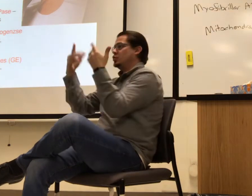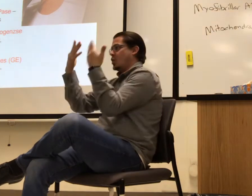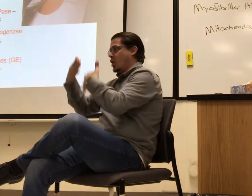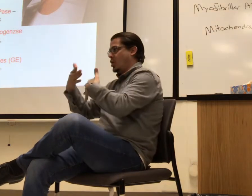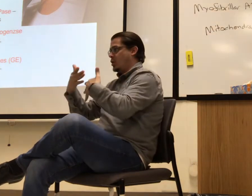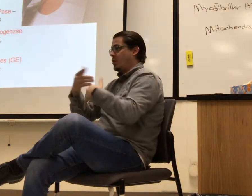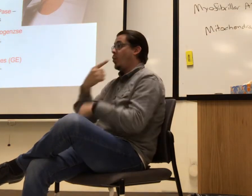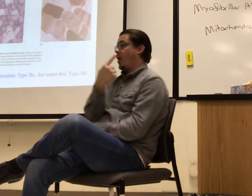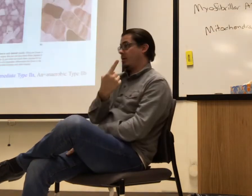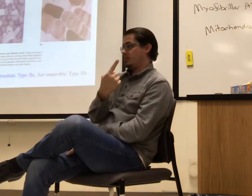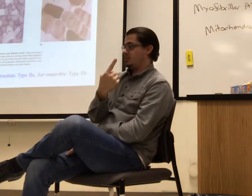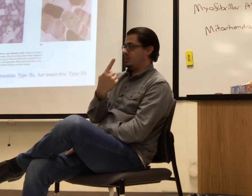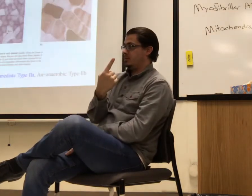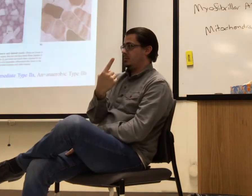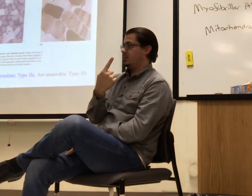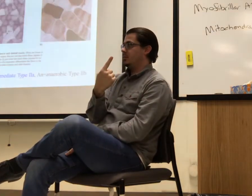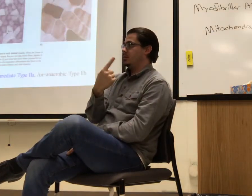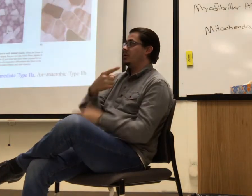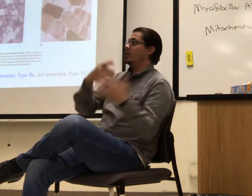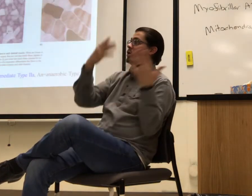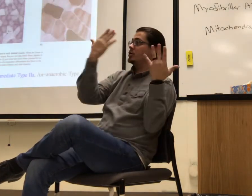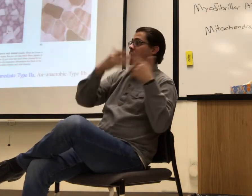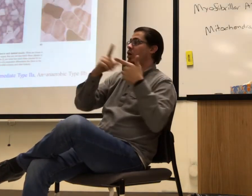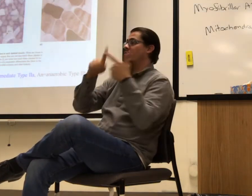book that kind of illustrate this.